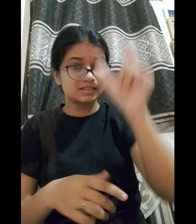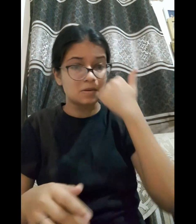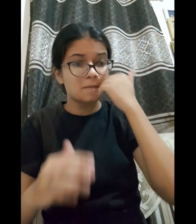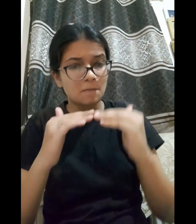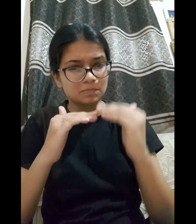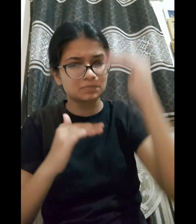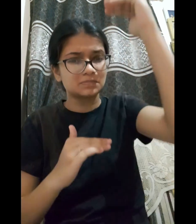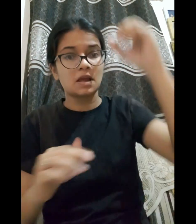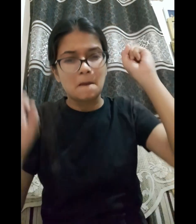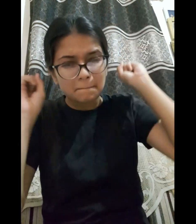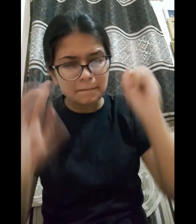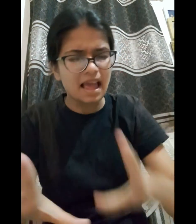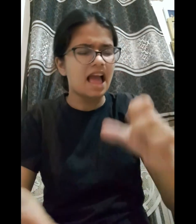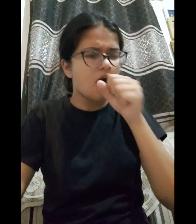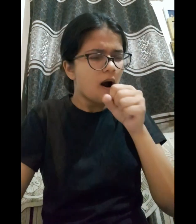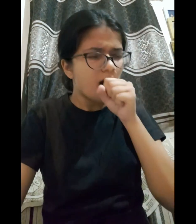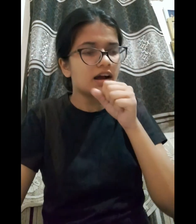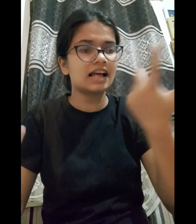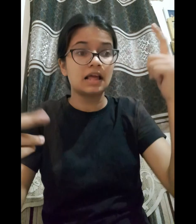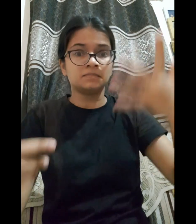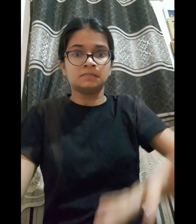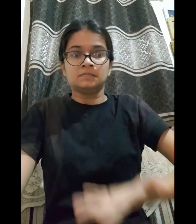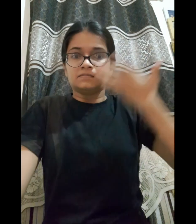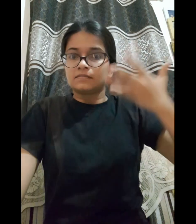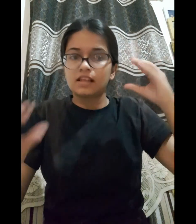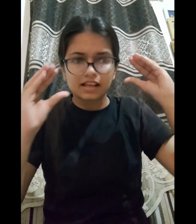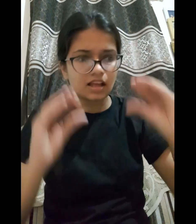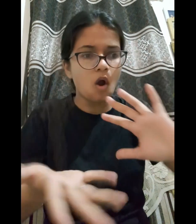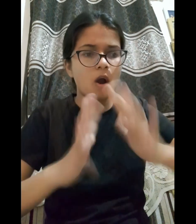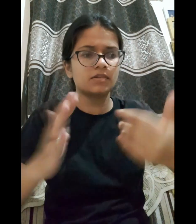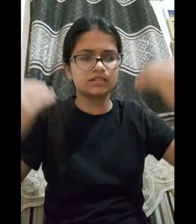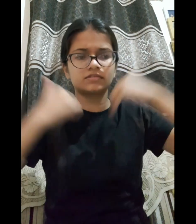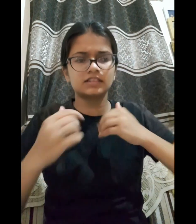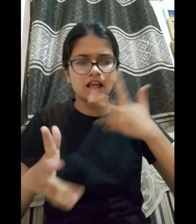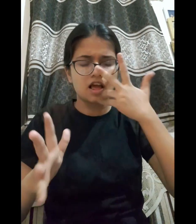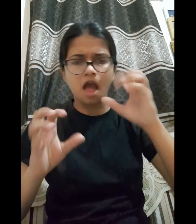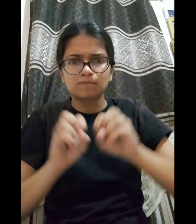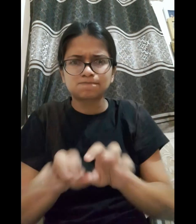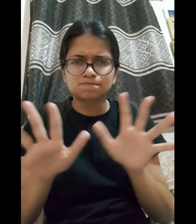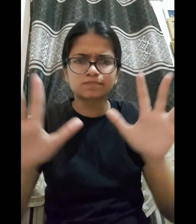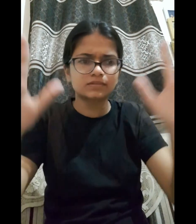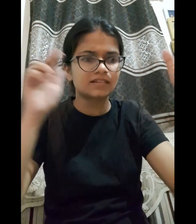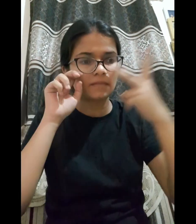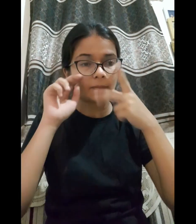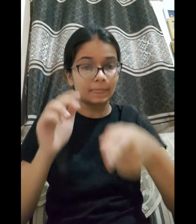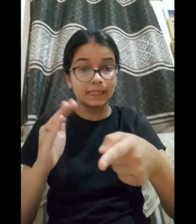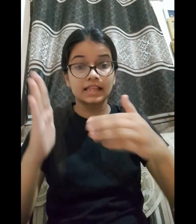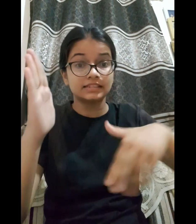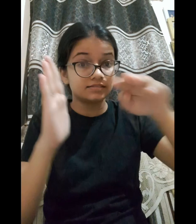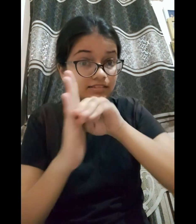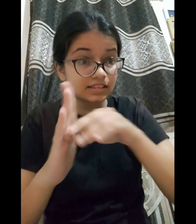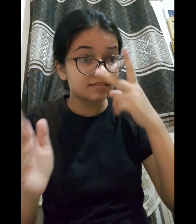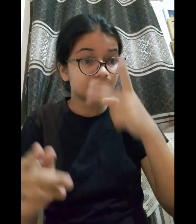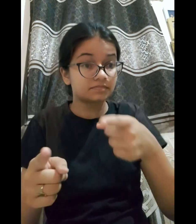bad cough and had breathlessness, think of the onset of a cytokine shower. And you have to prevent this at this stage, from